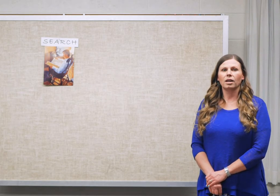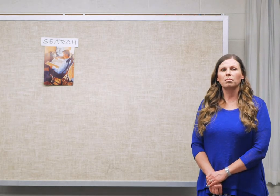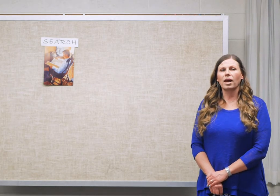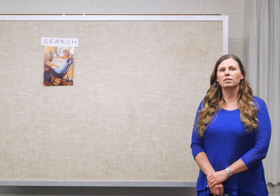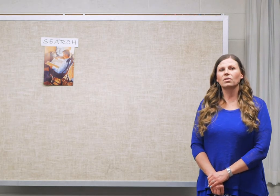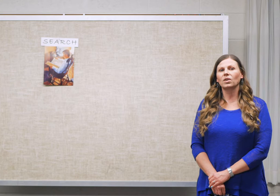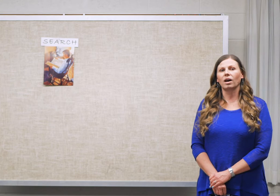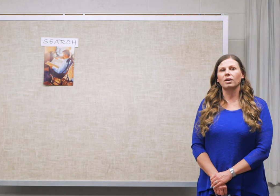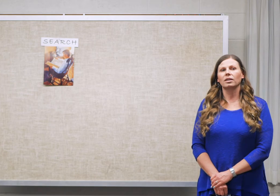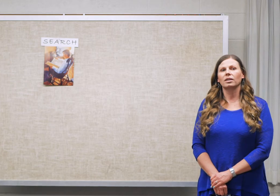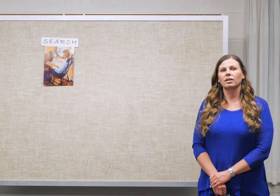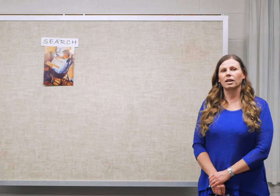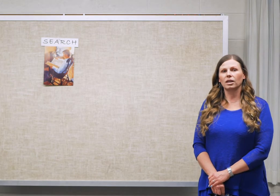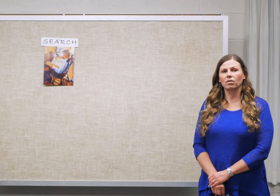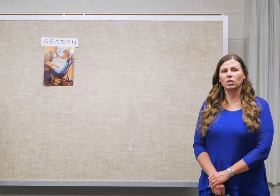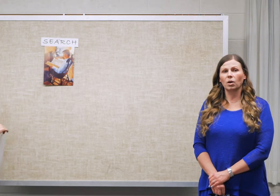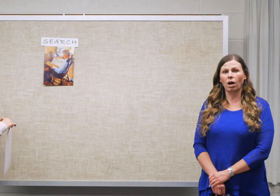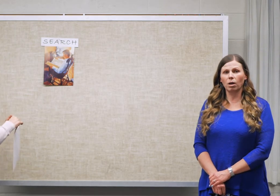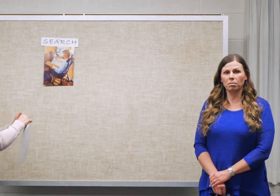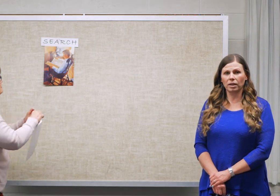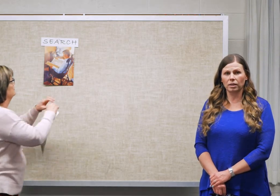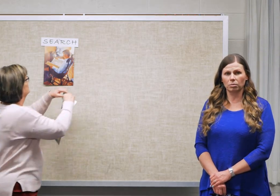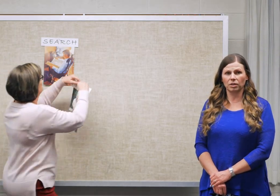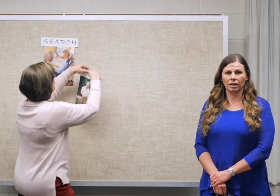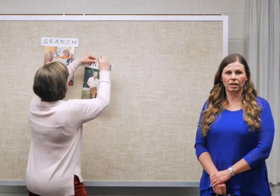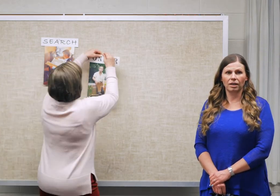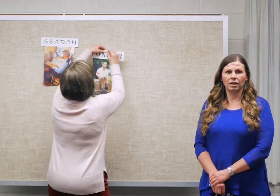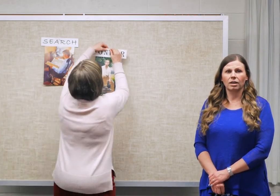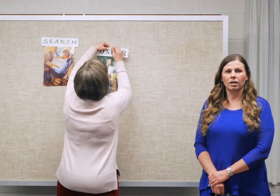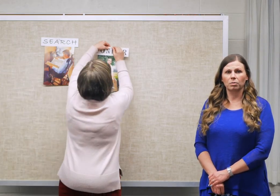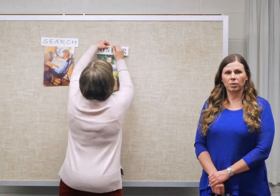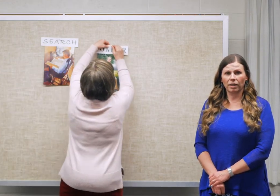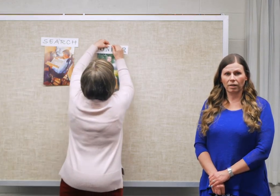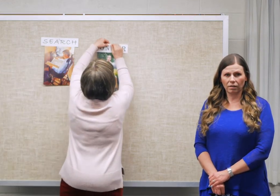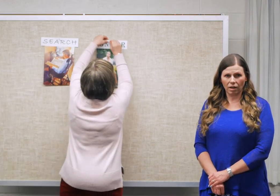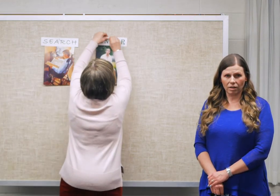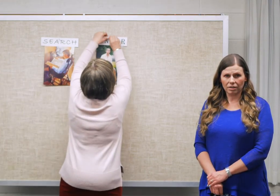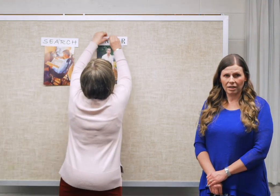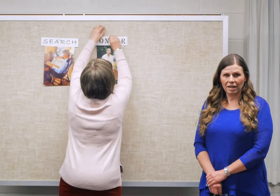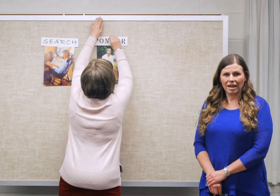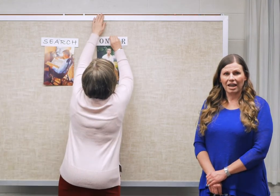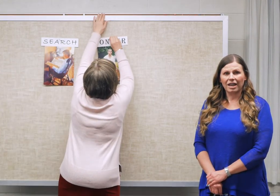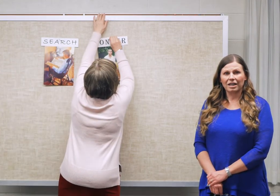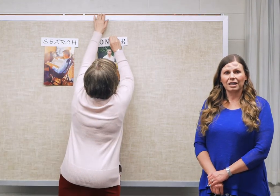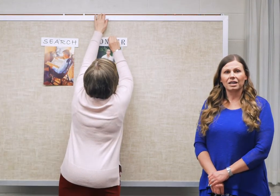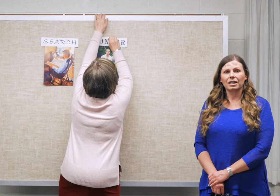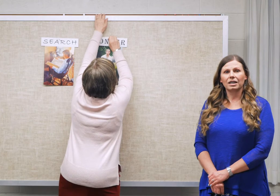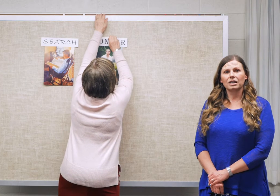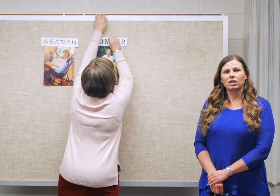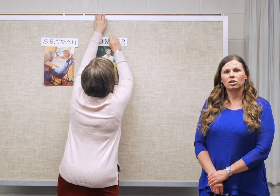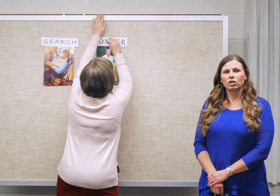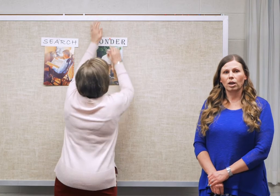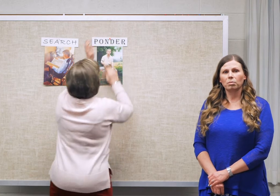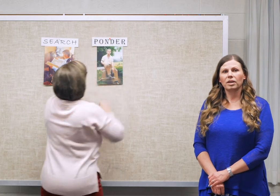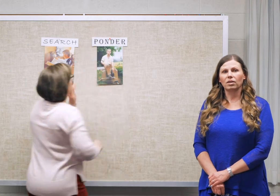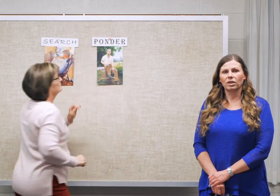him ask of God, that giveth to all men liberally, and upbraideth not, and it shall be given